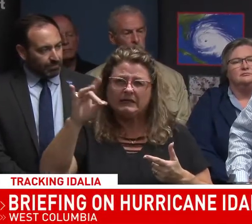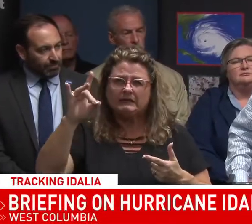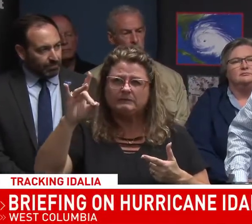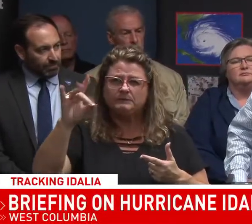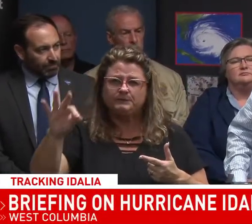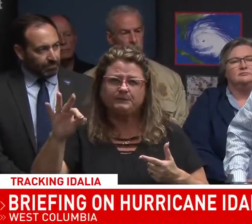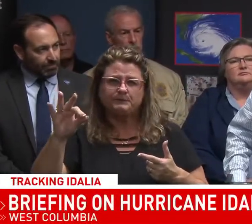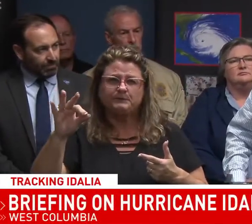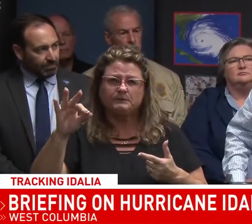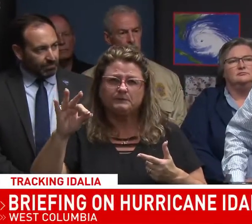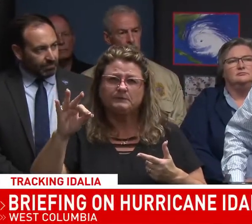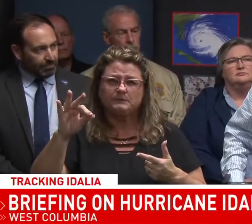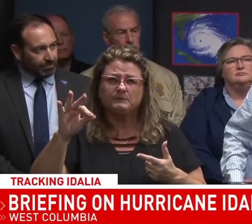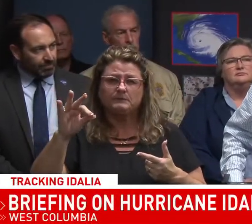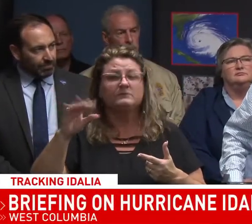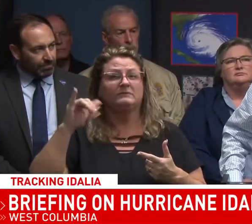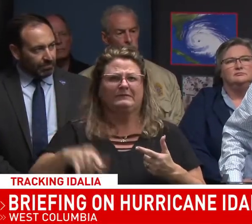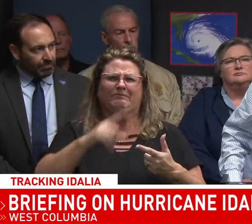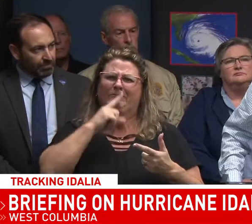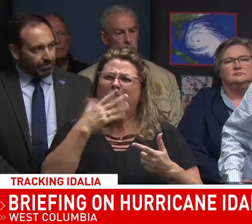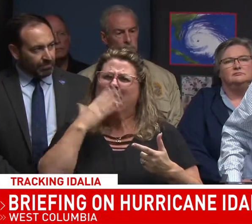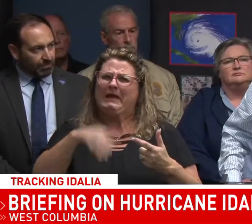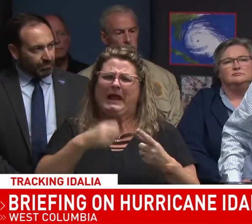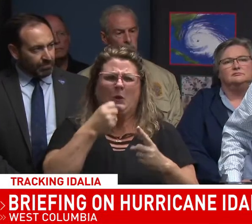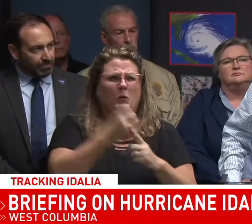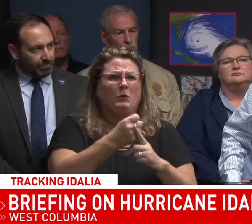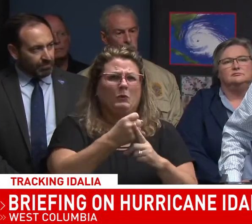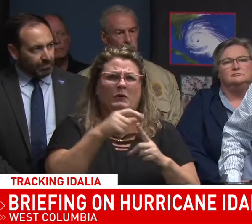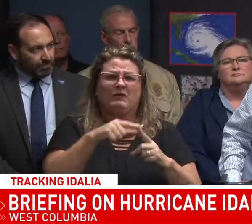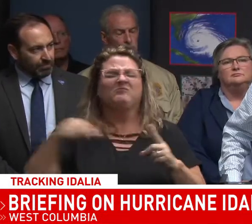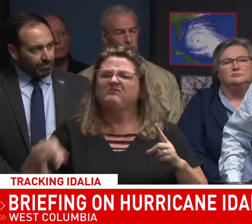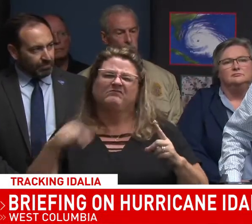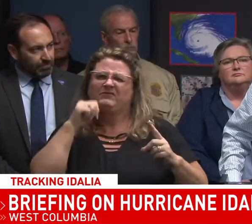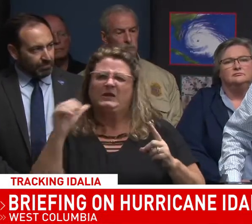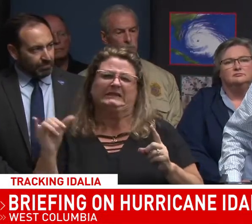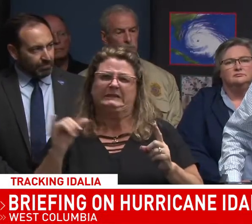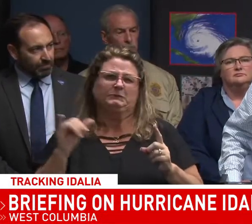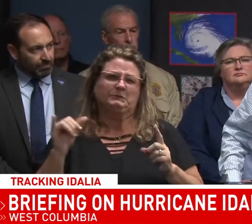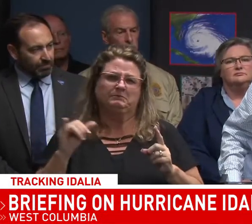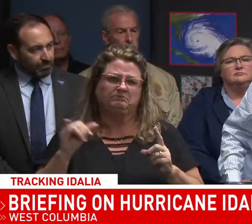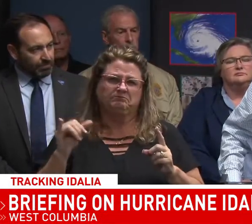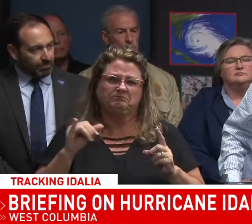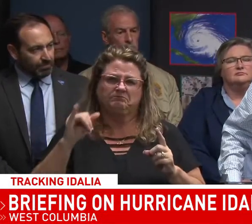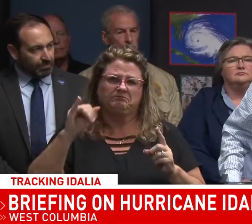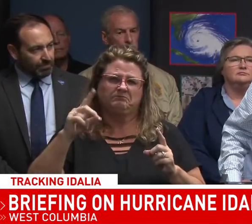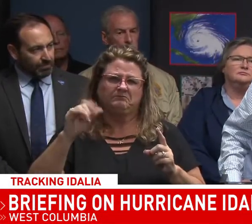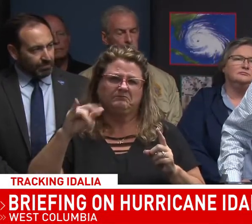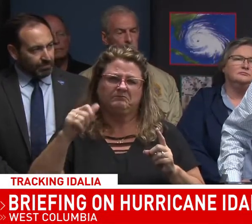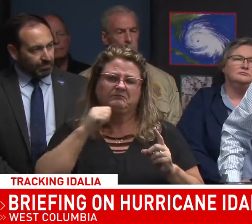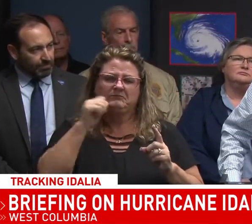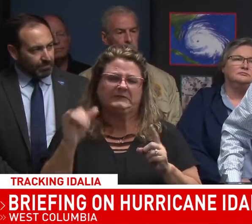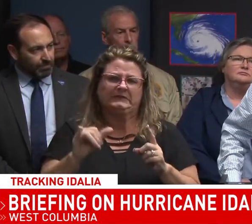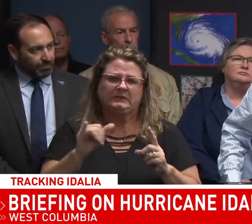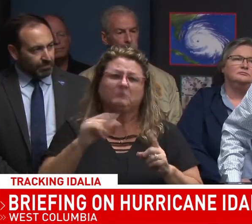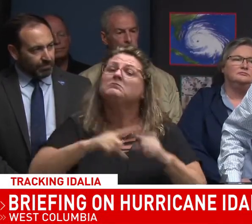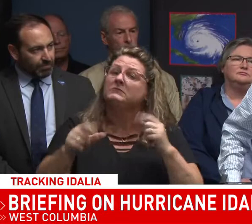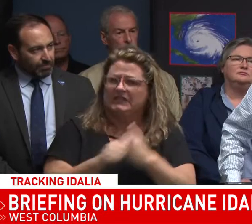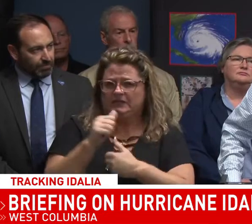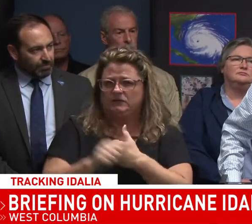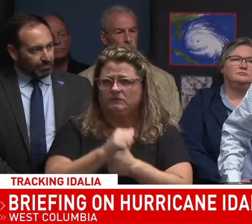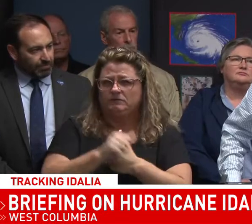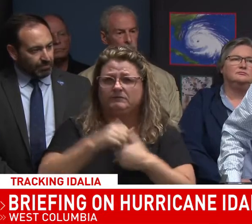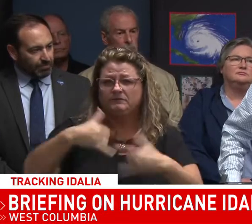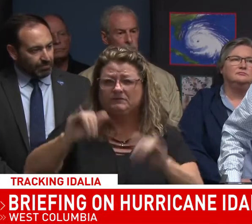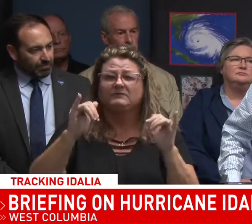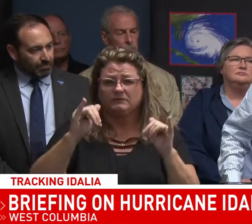1980-89, and that really hit us. This does not appear to be in that category at all, but it is still dangerous,